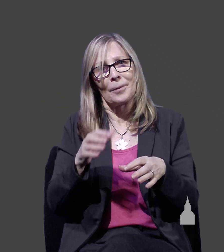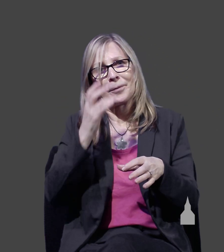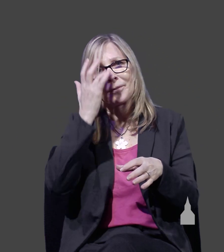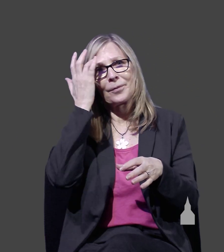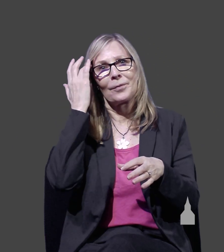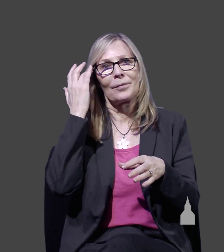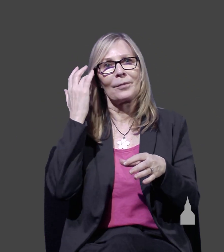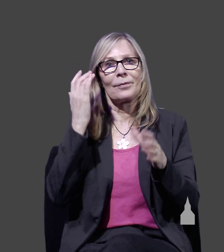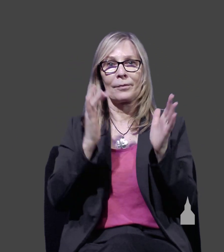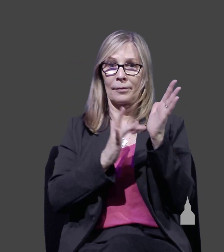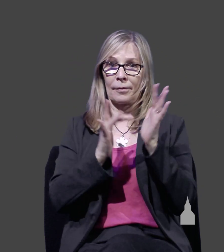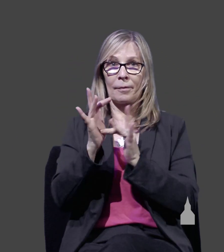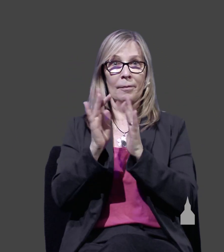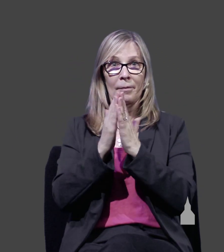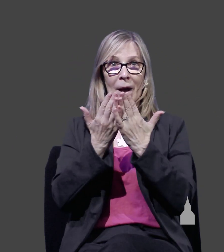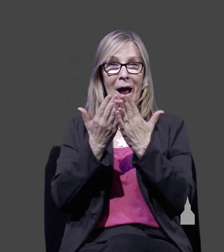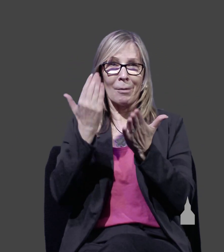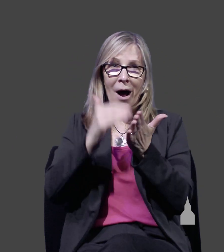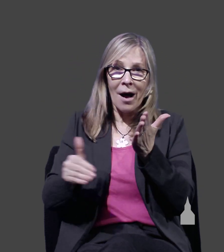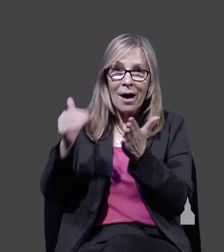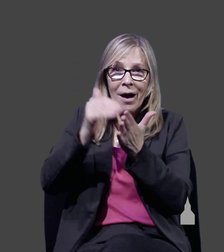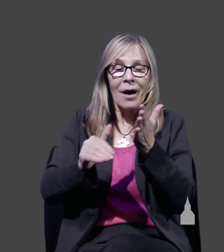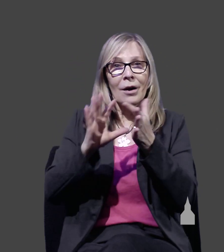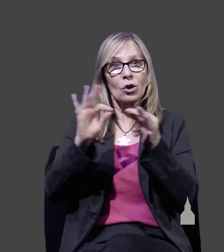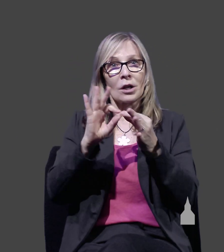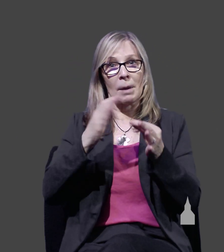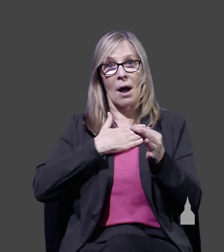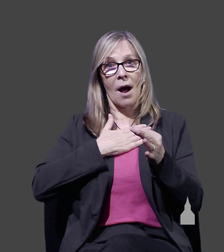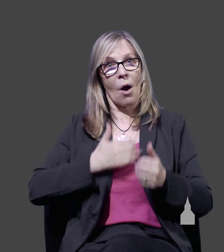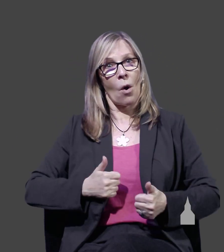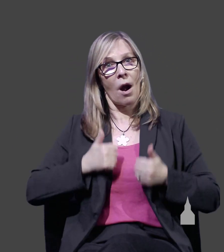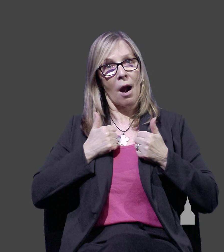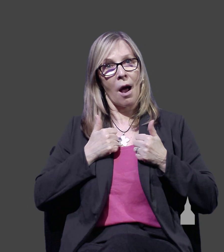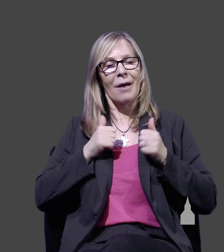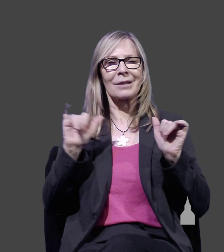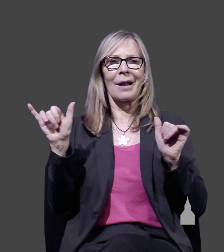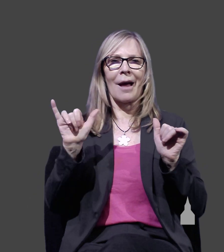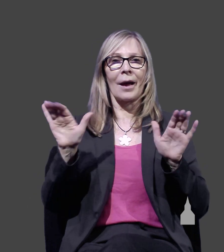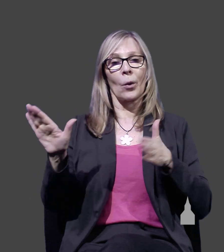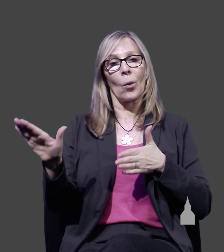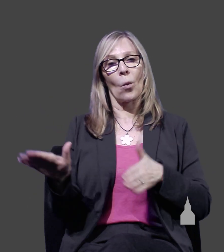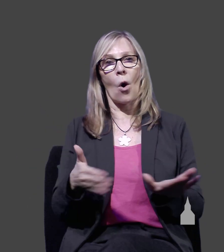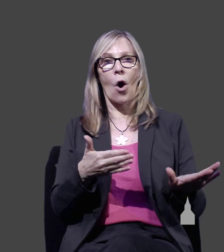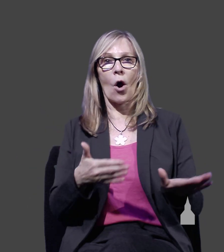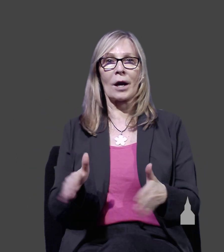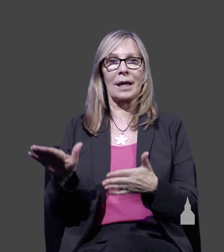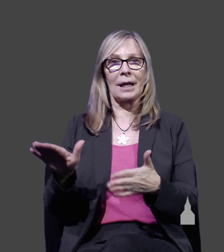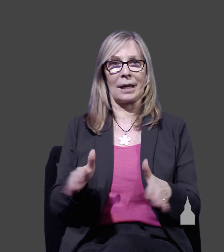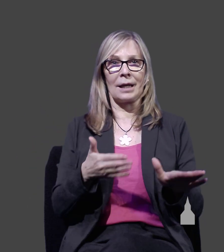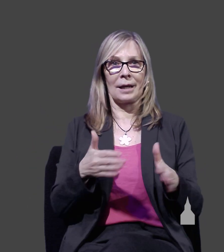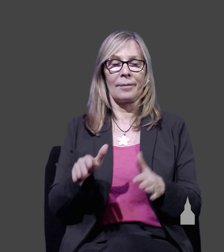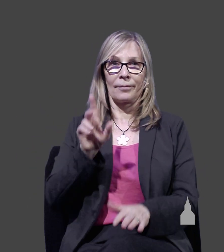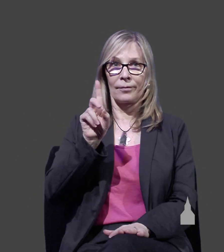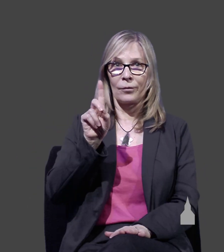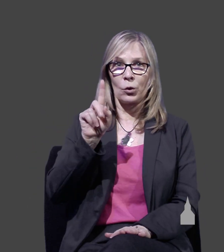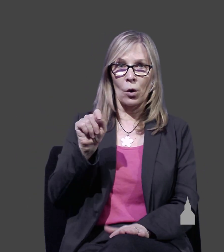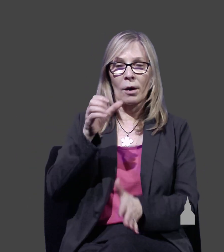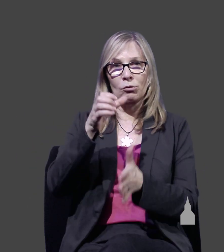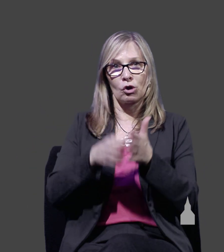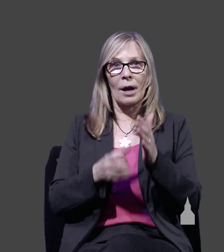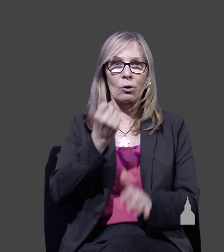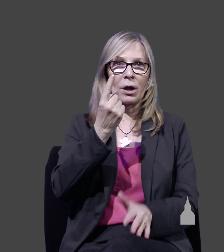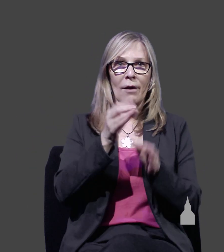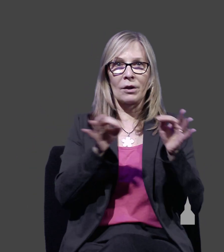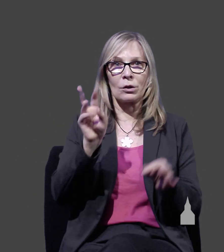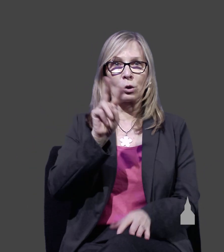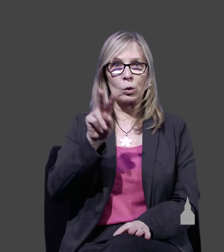And the Bible over and over refers to our lives as walking. Deuteronomy 11:22, for if you're